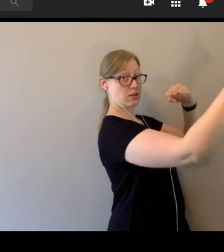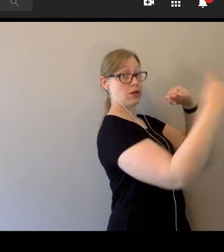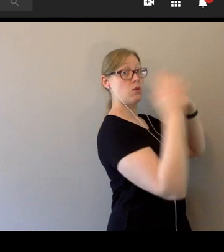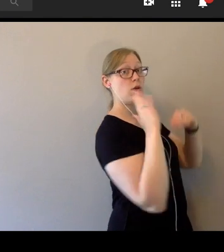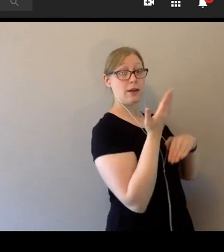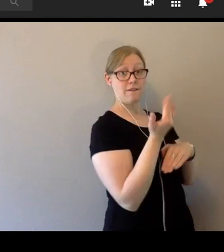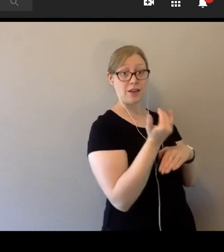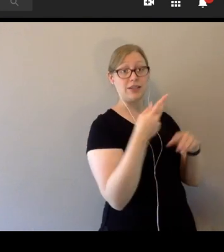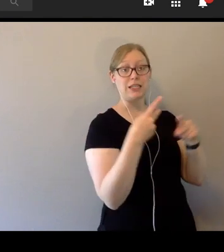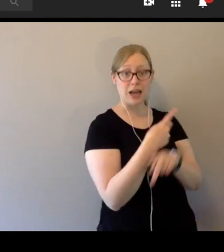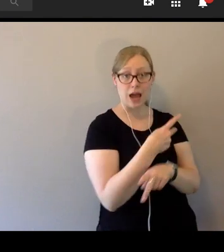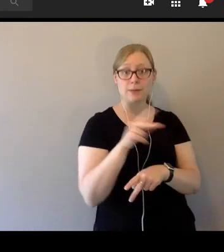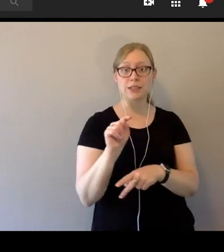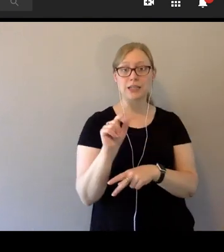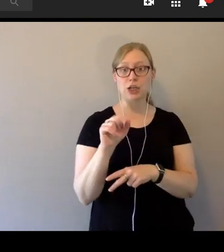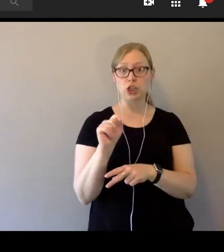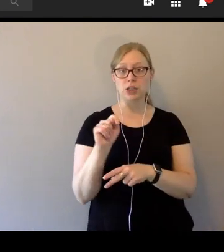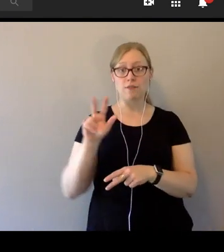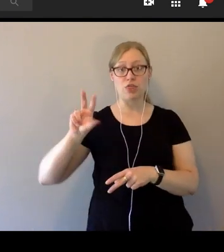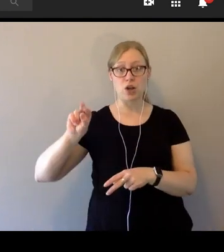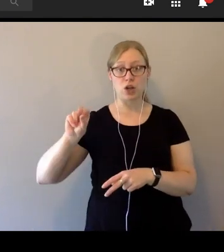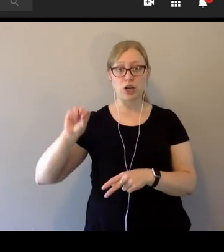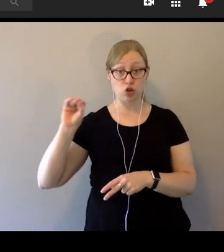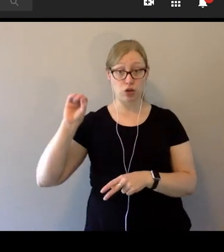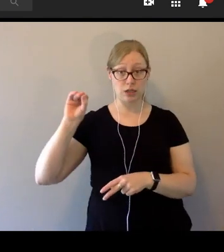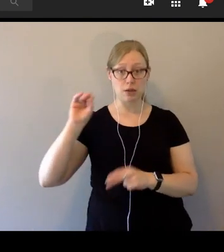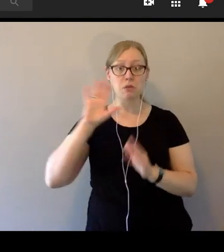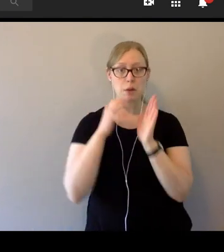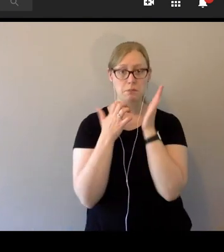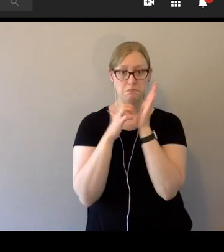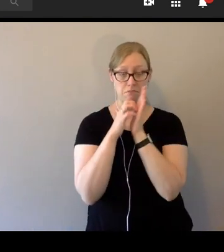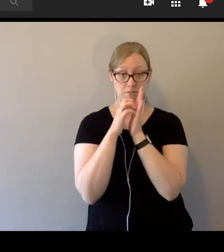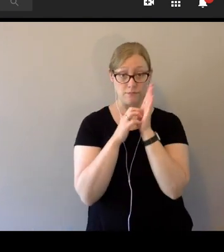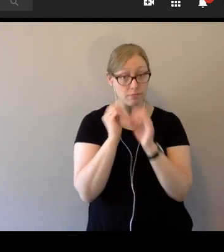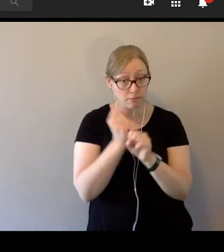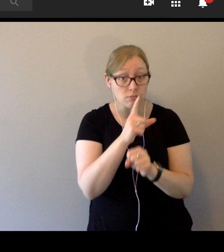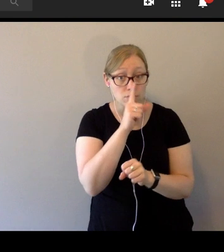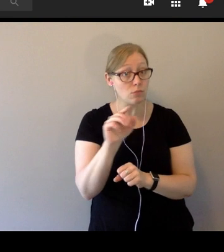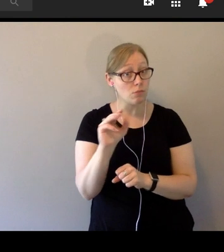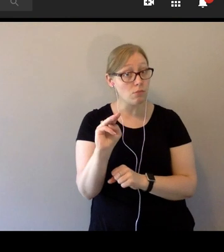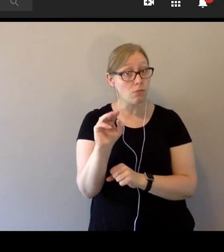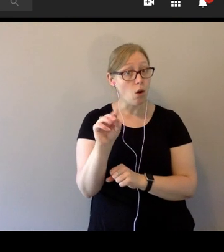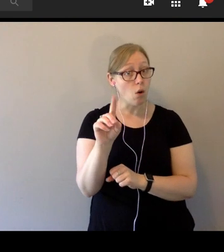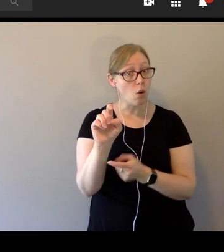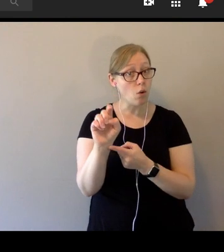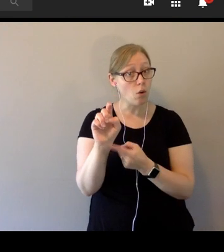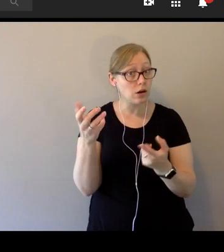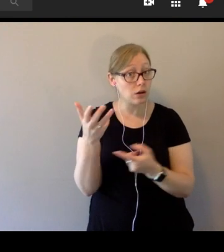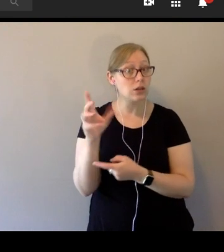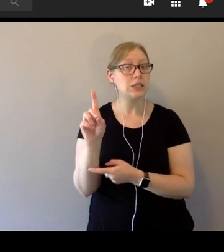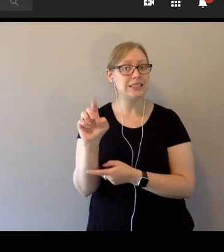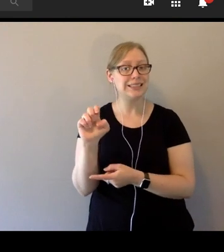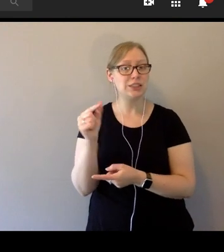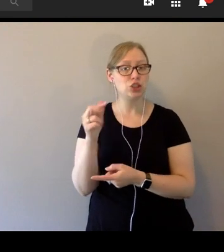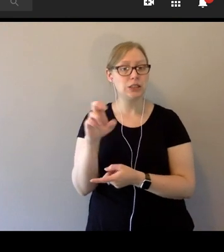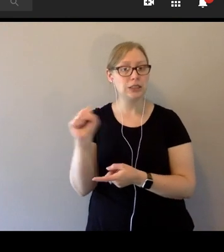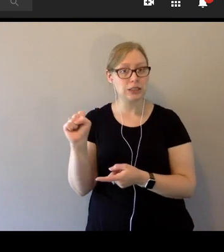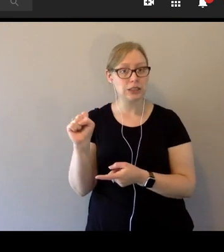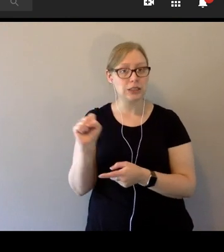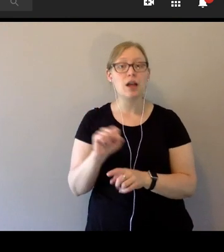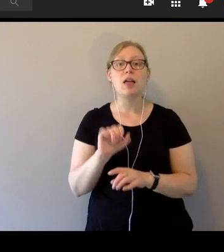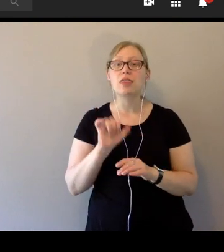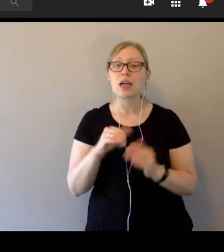30 degrees. So we'll do that on the calculator. Remember, you need to make sure it's in mode degrees. That comes out to be 8.66,